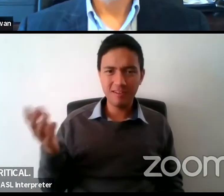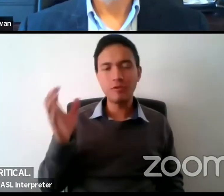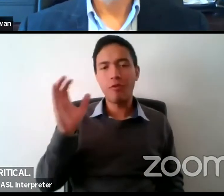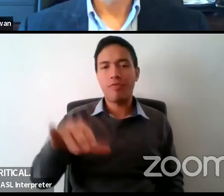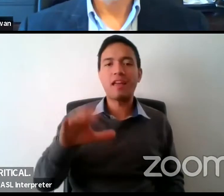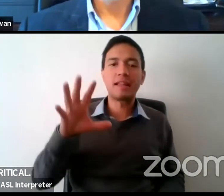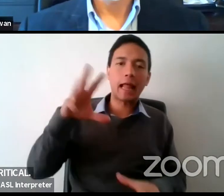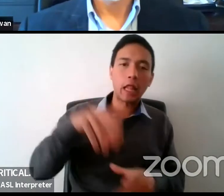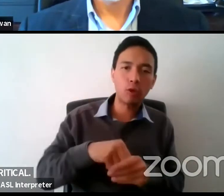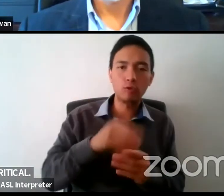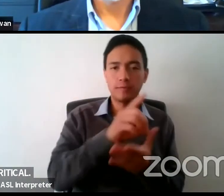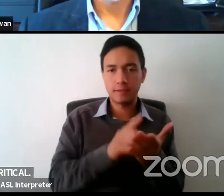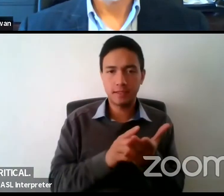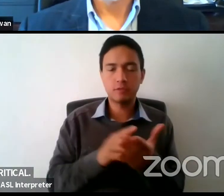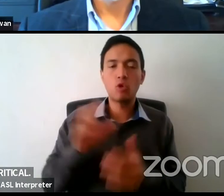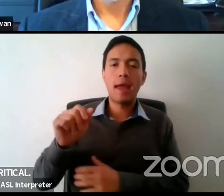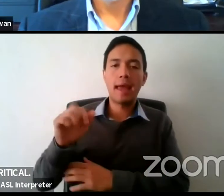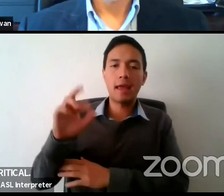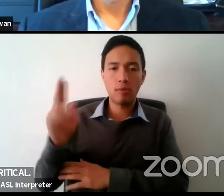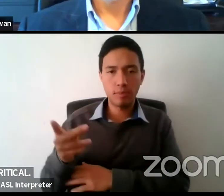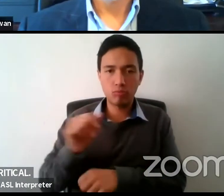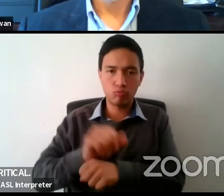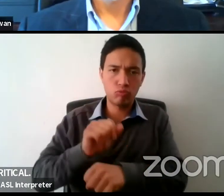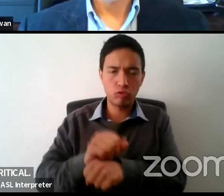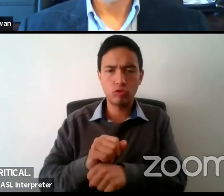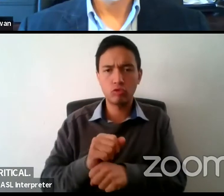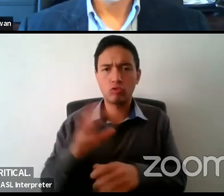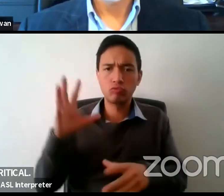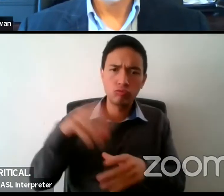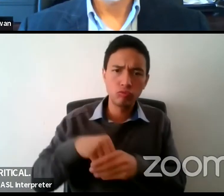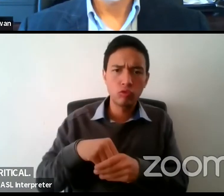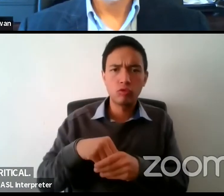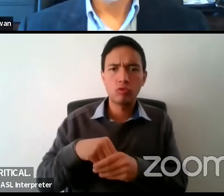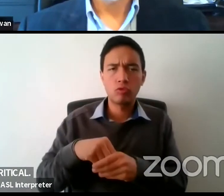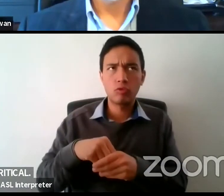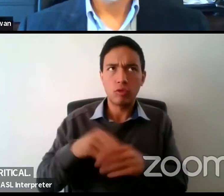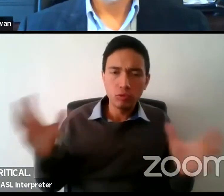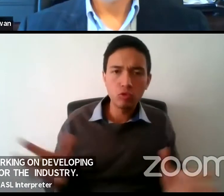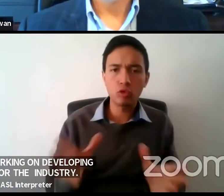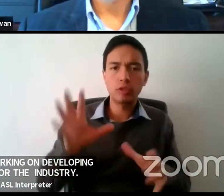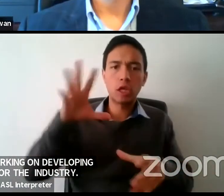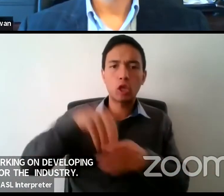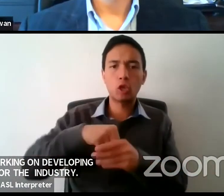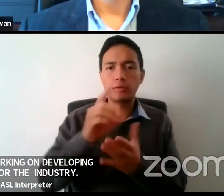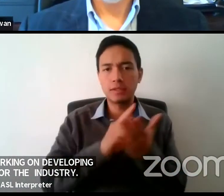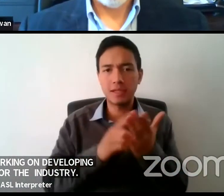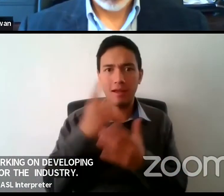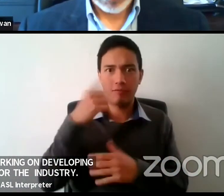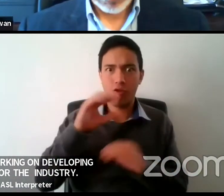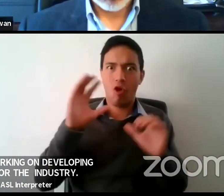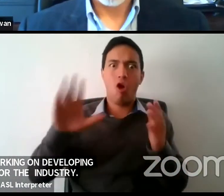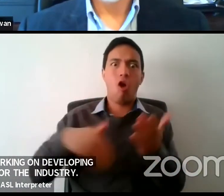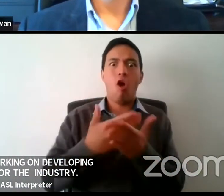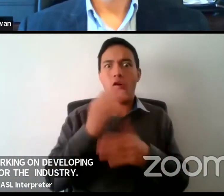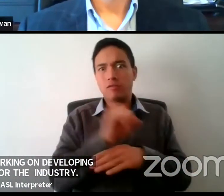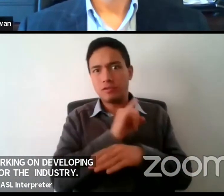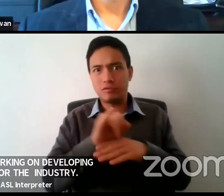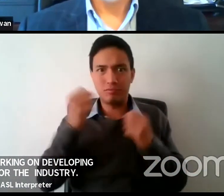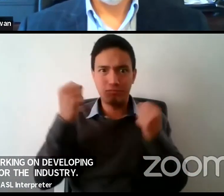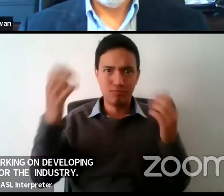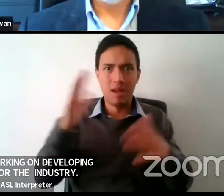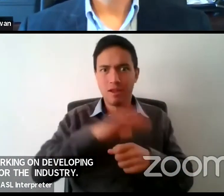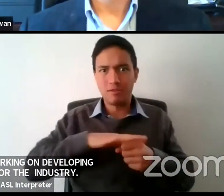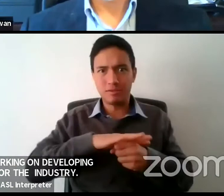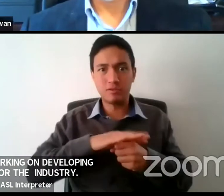on developing inclusive design resources for the industry. That's one of the things we've heard from industry, is help us to do a better job there. So that's one